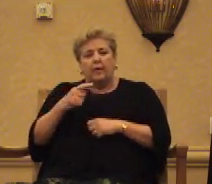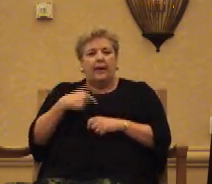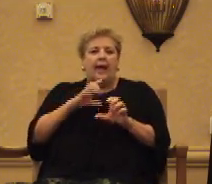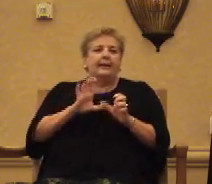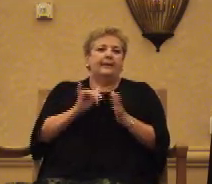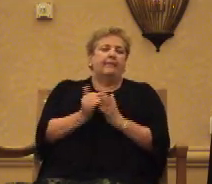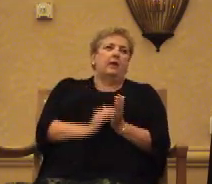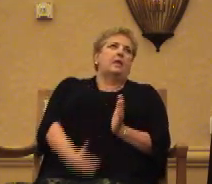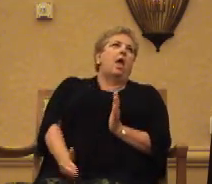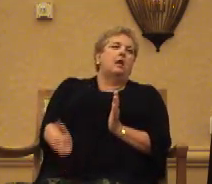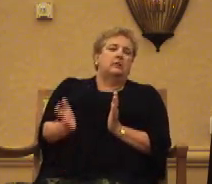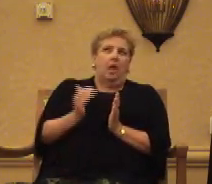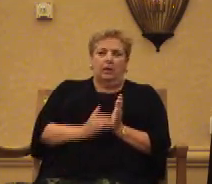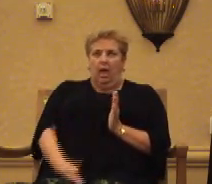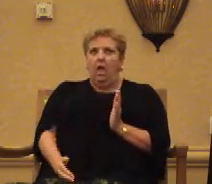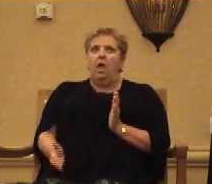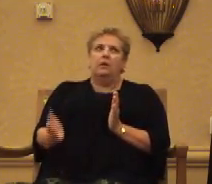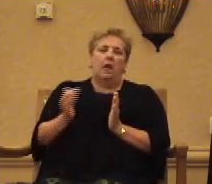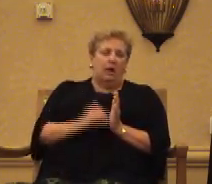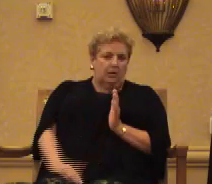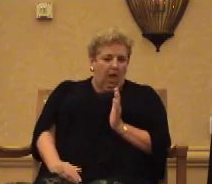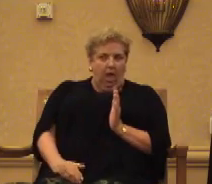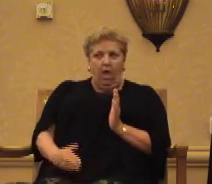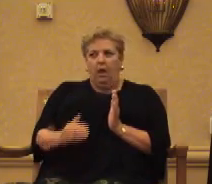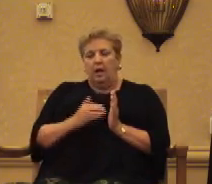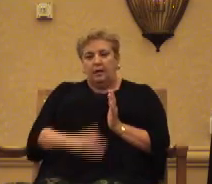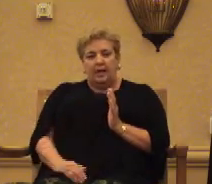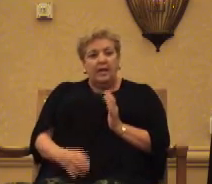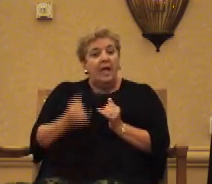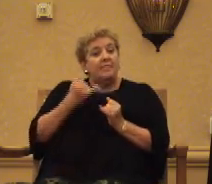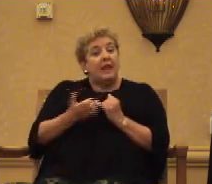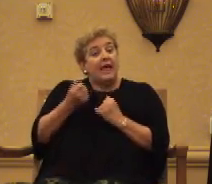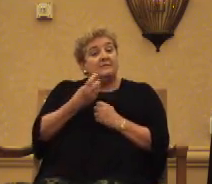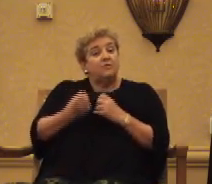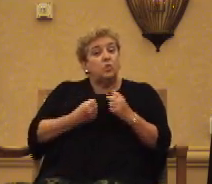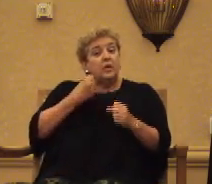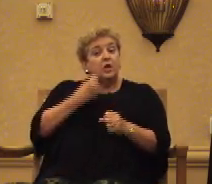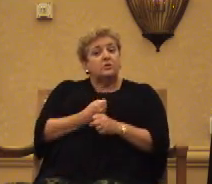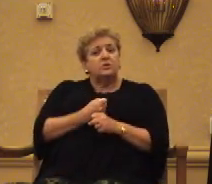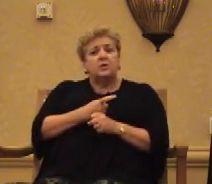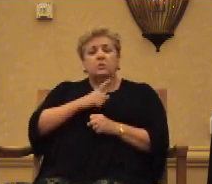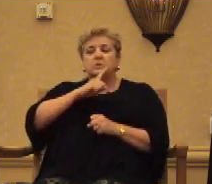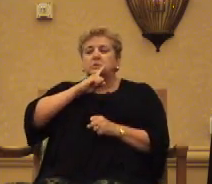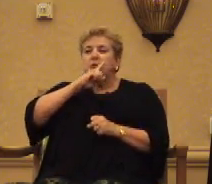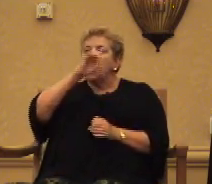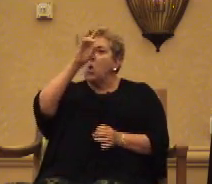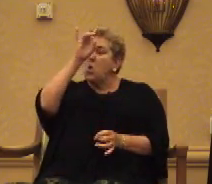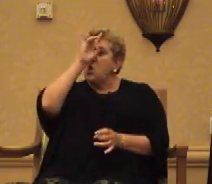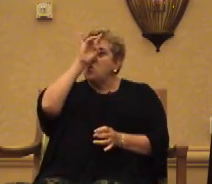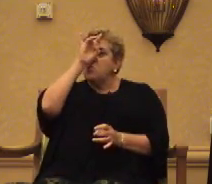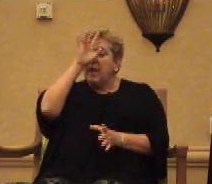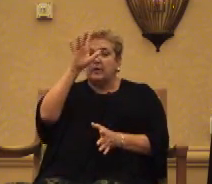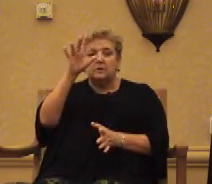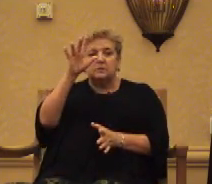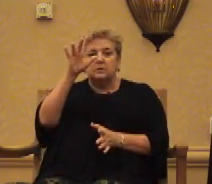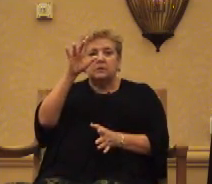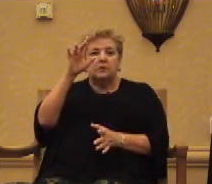and over again. The last couple years, it was so horrendous that I stopped getting back up